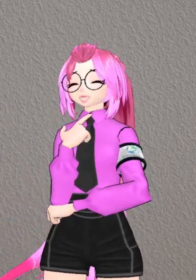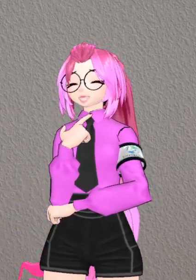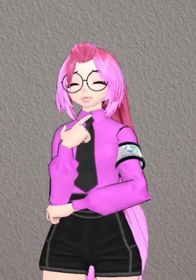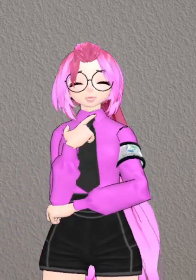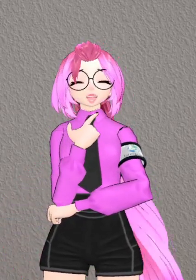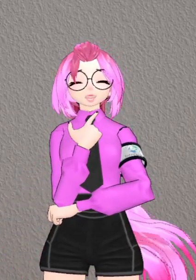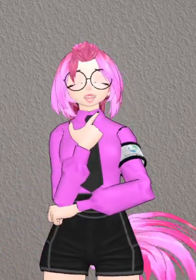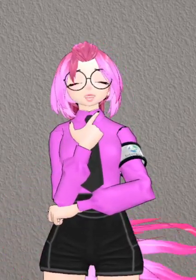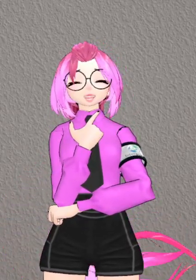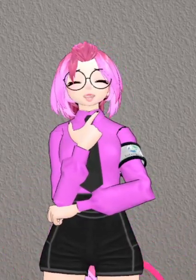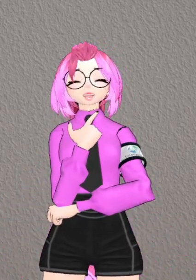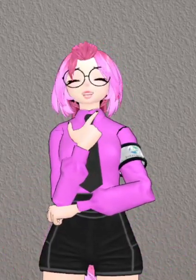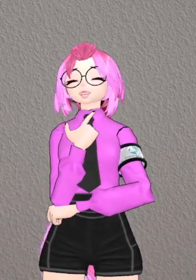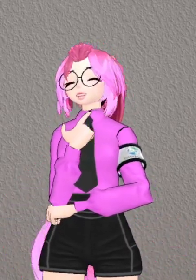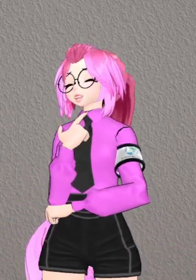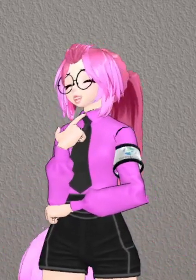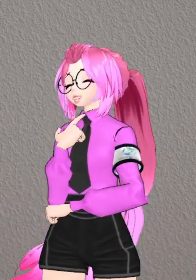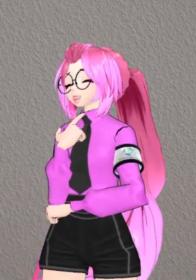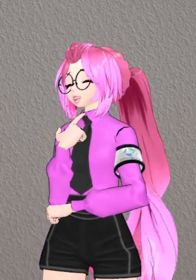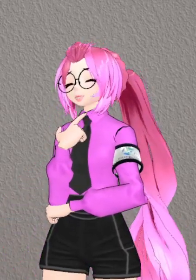Close. I don't think I've ever taught this one before, actually.